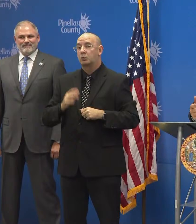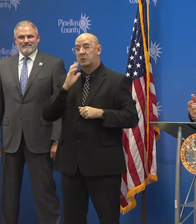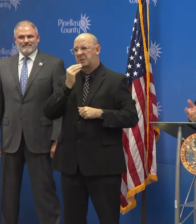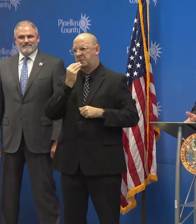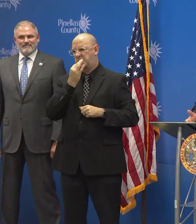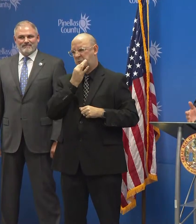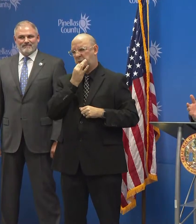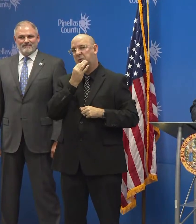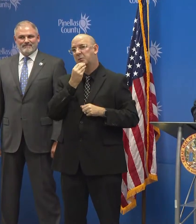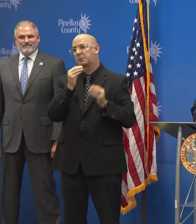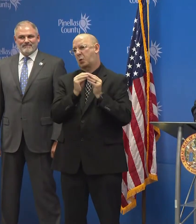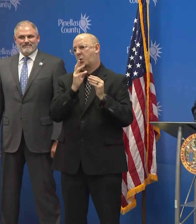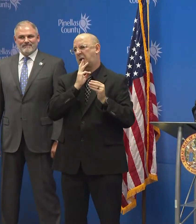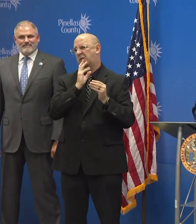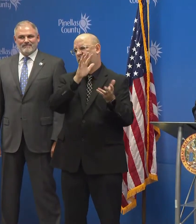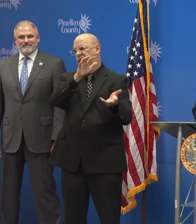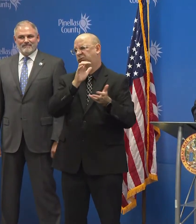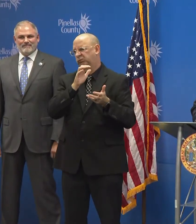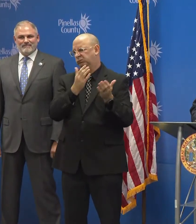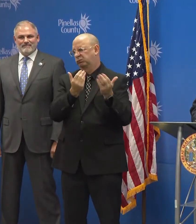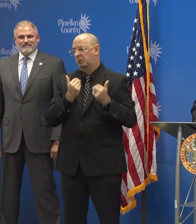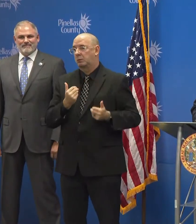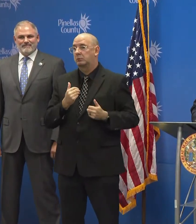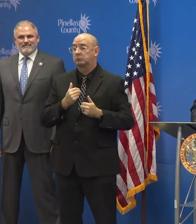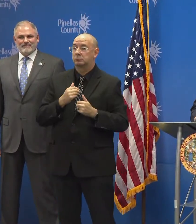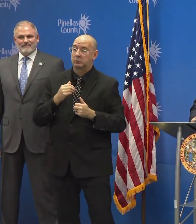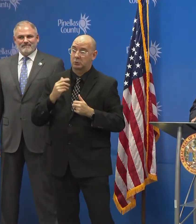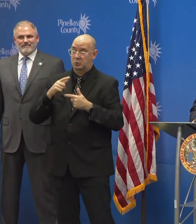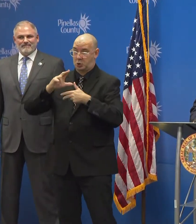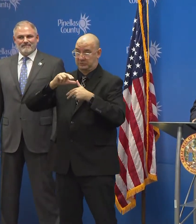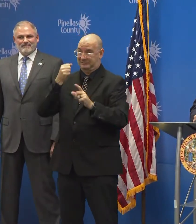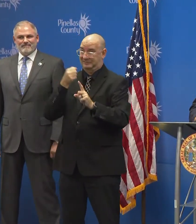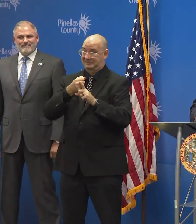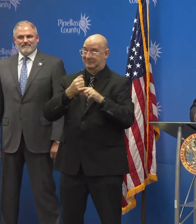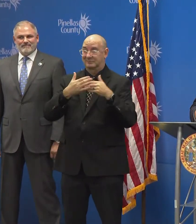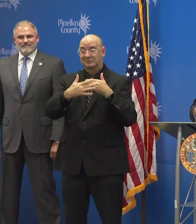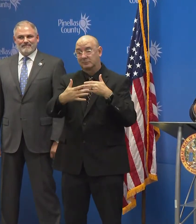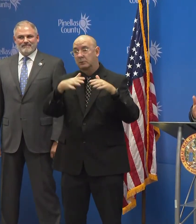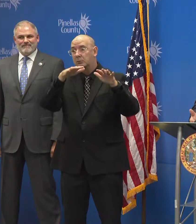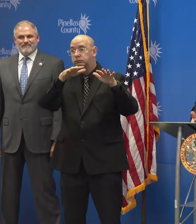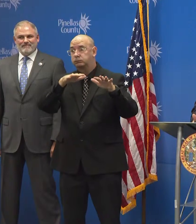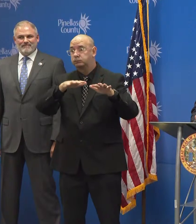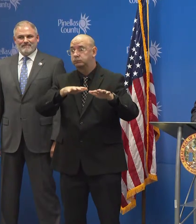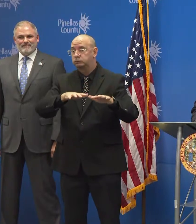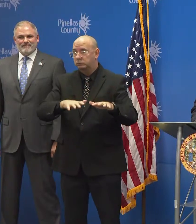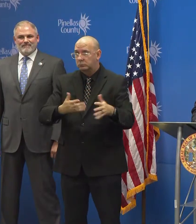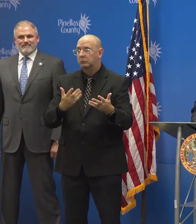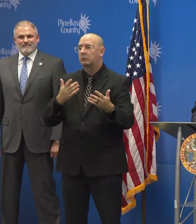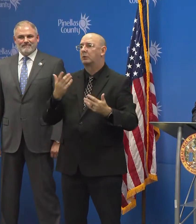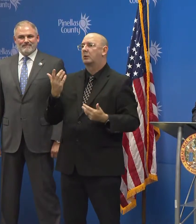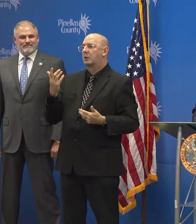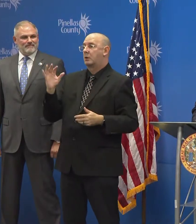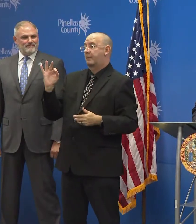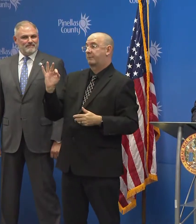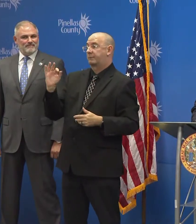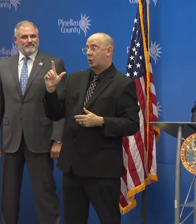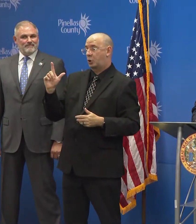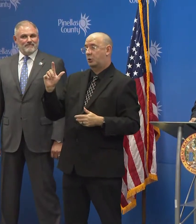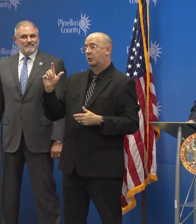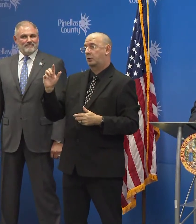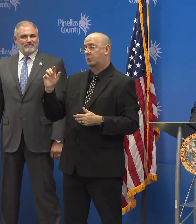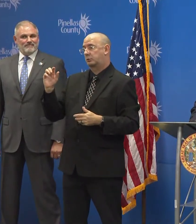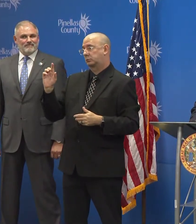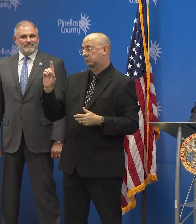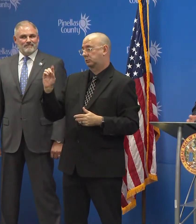storm hits and things get stabilized, Florida Department of Emergency Management, we're going to be delivering a lot of water to people